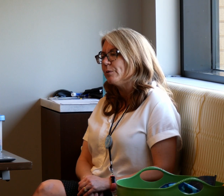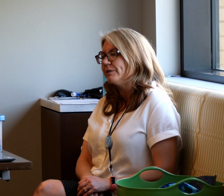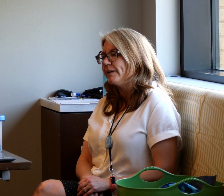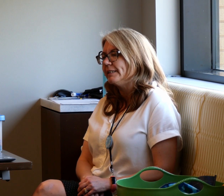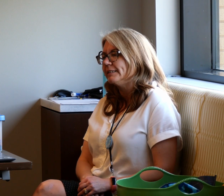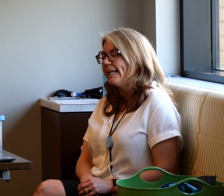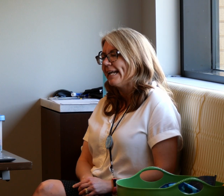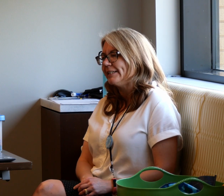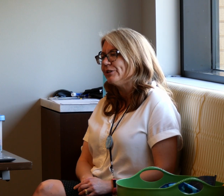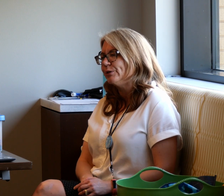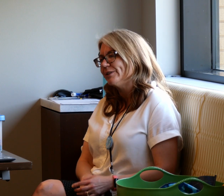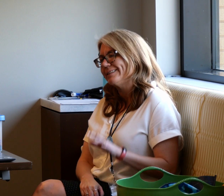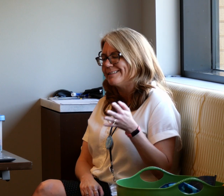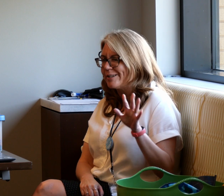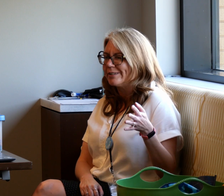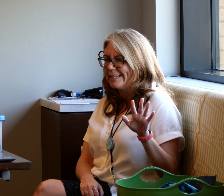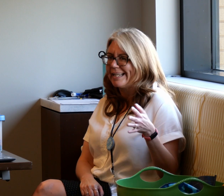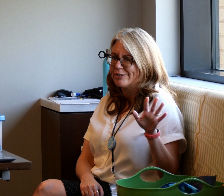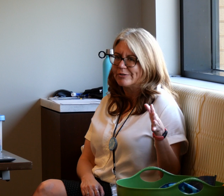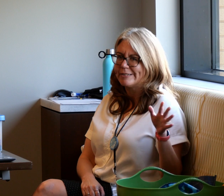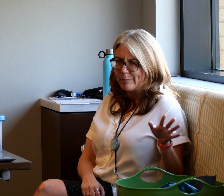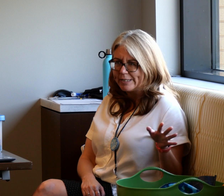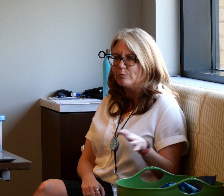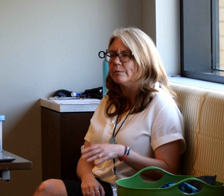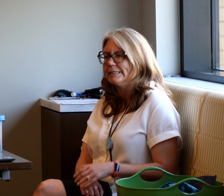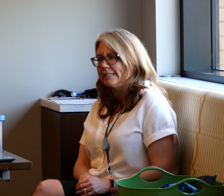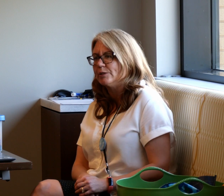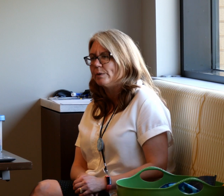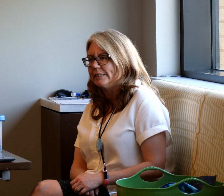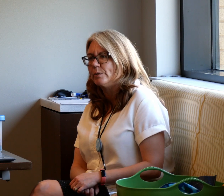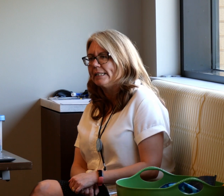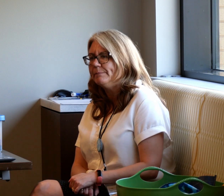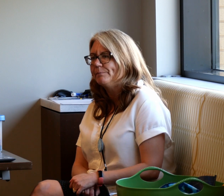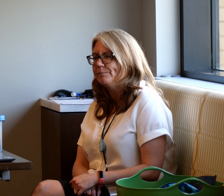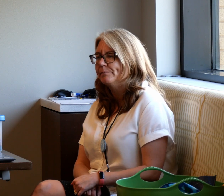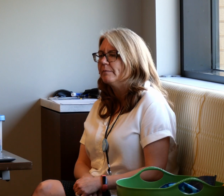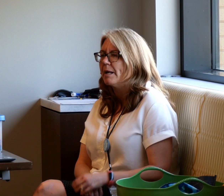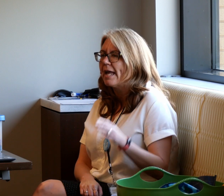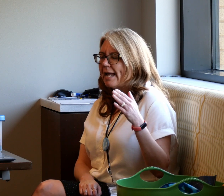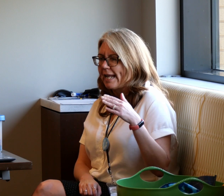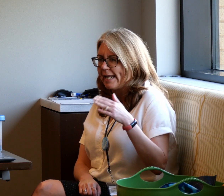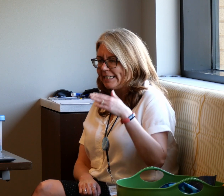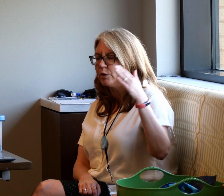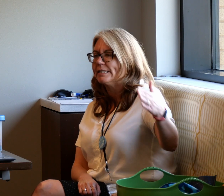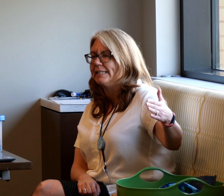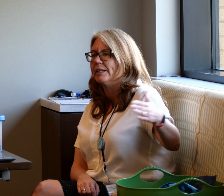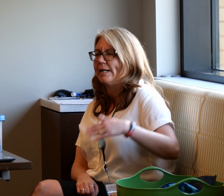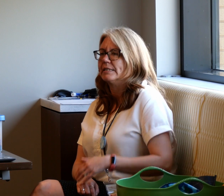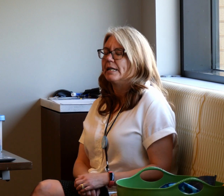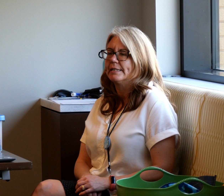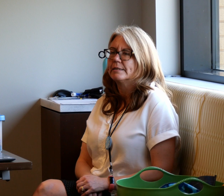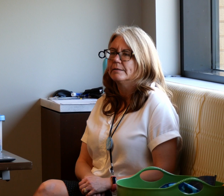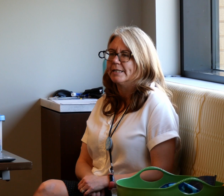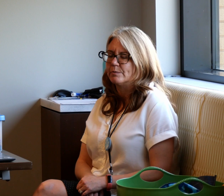we hope to fund 82, which is essentially-ish doubling what we did in 2020. And increasing the